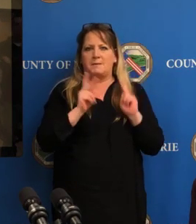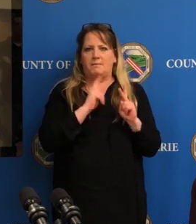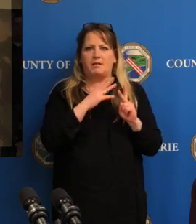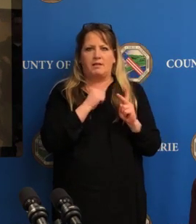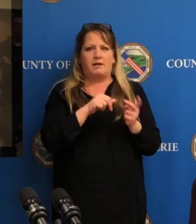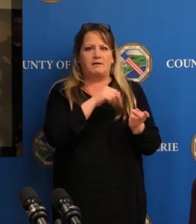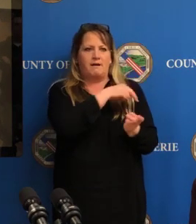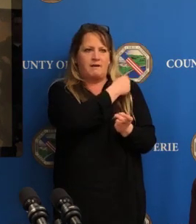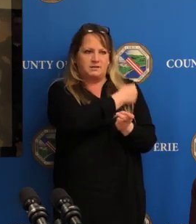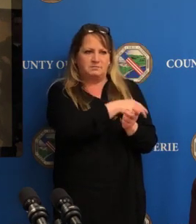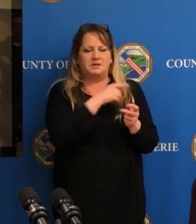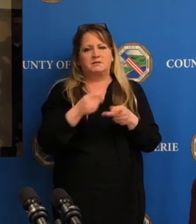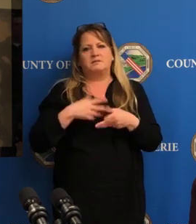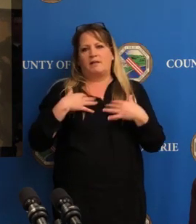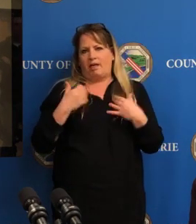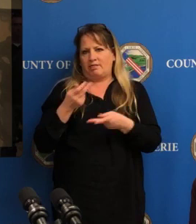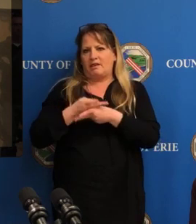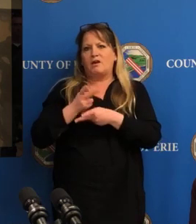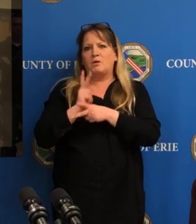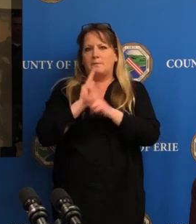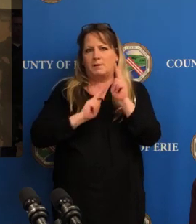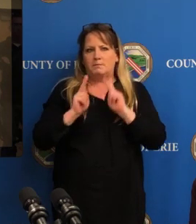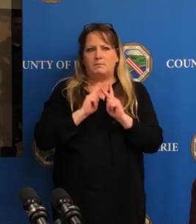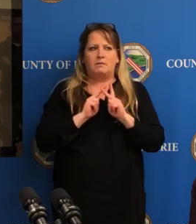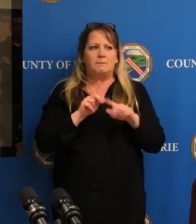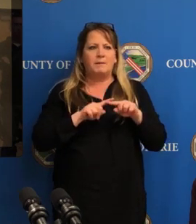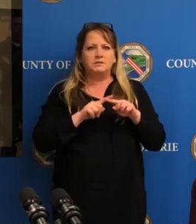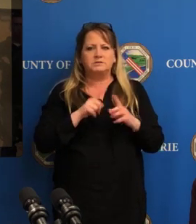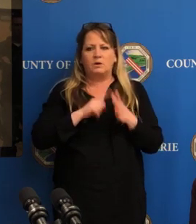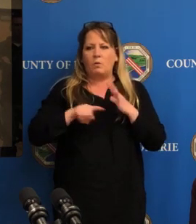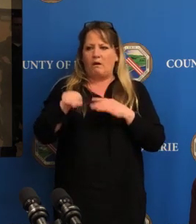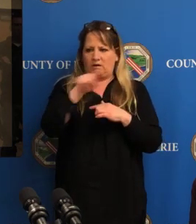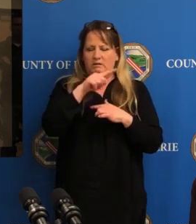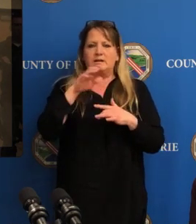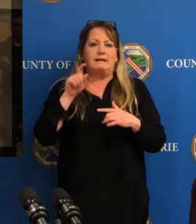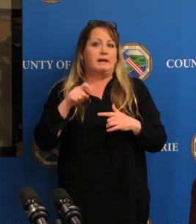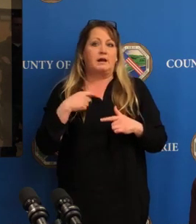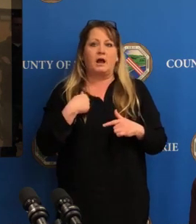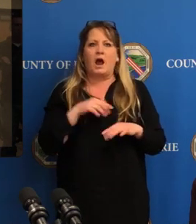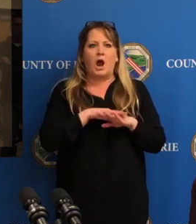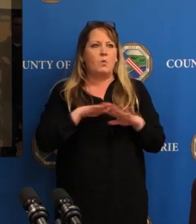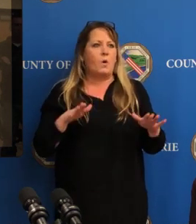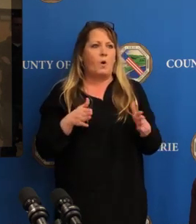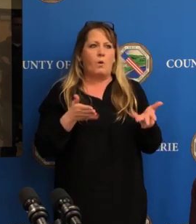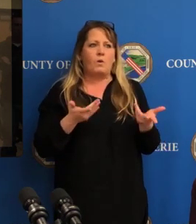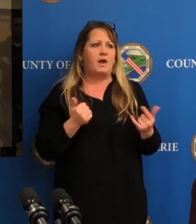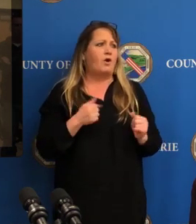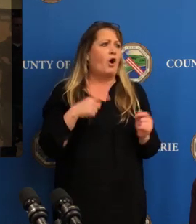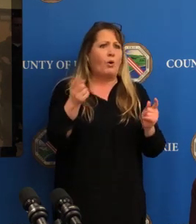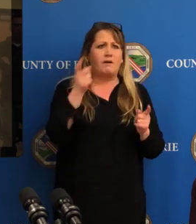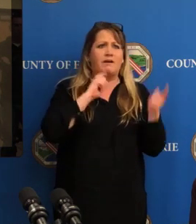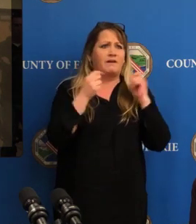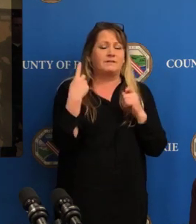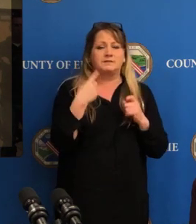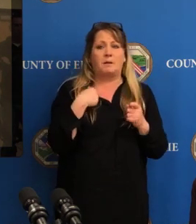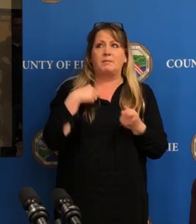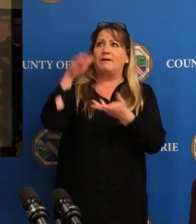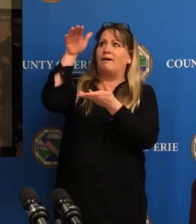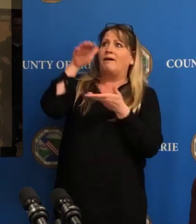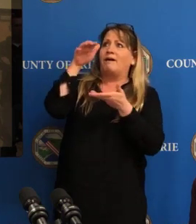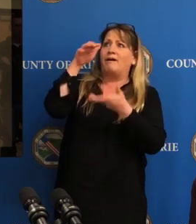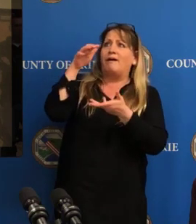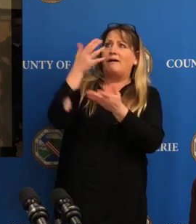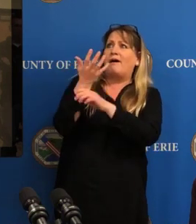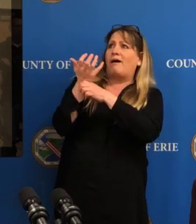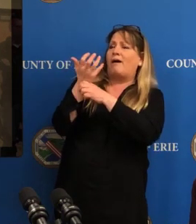healthcare providers based on priority and need. I am not waiting for someone to just give us things. I know if we do that, we're not going